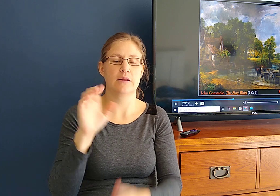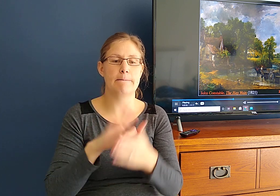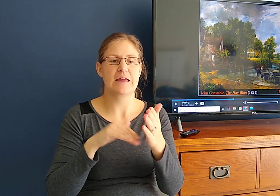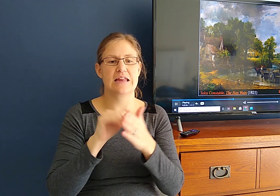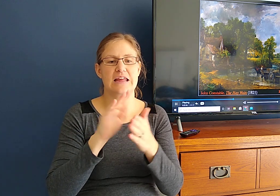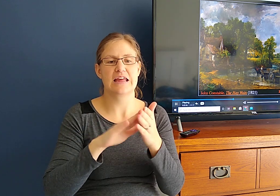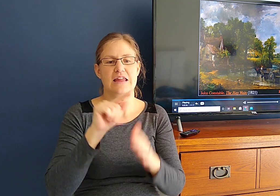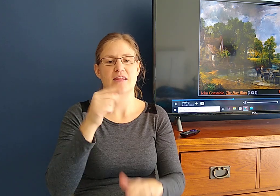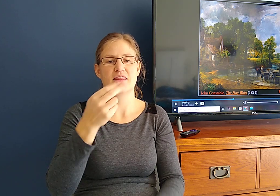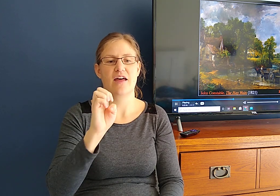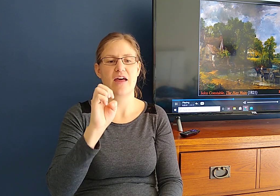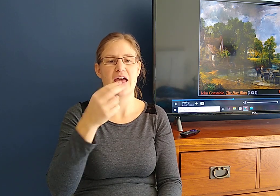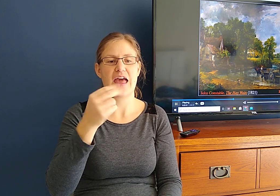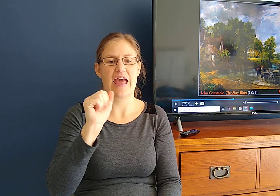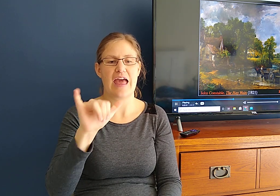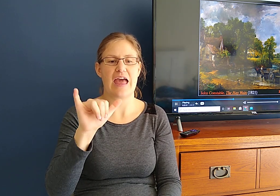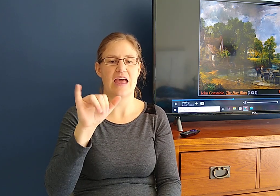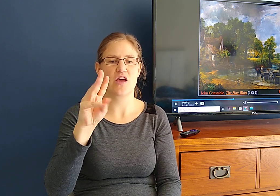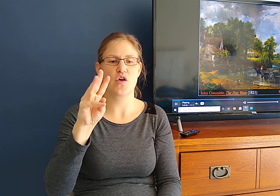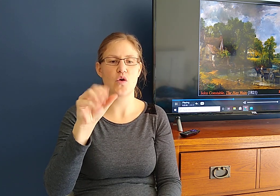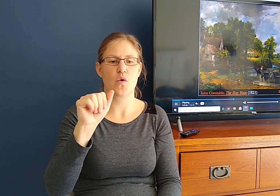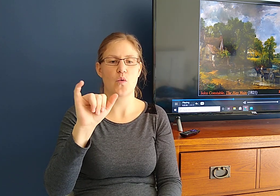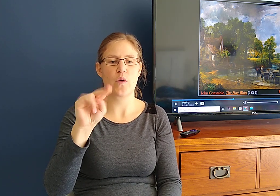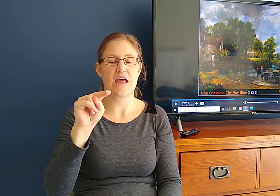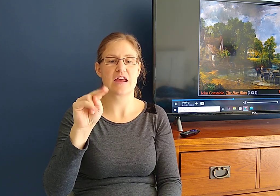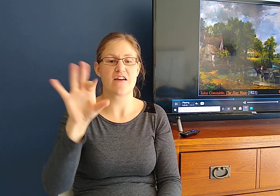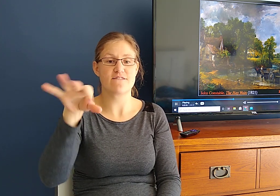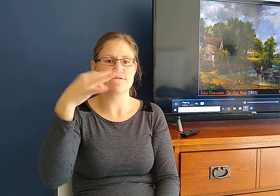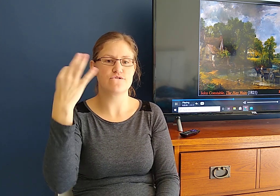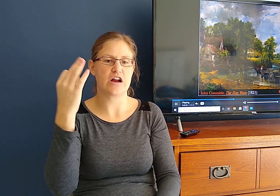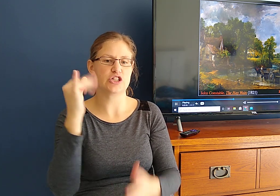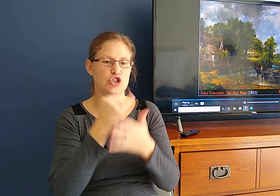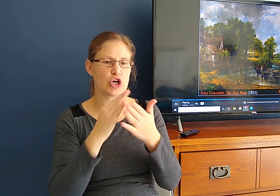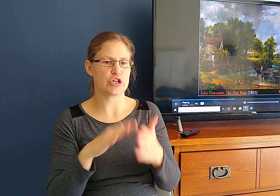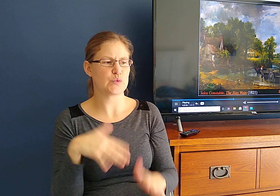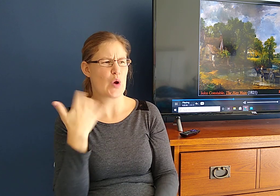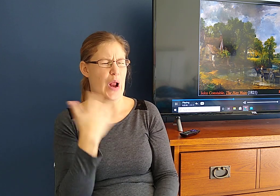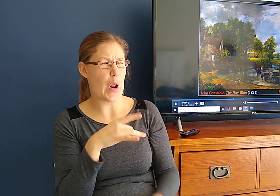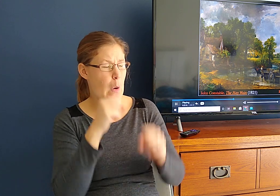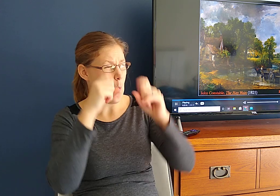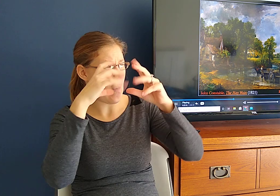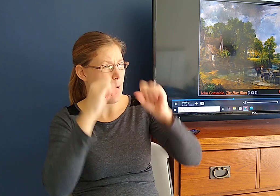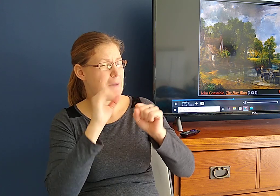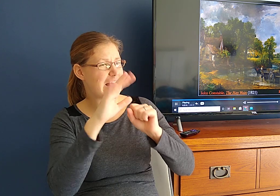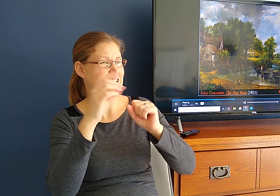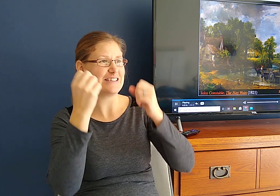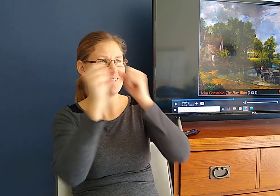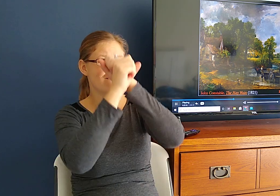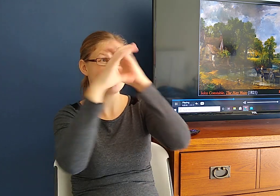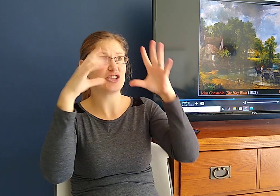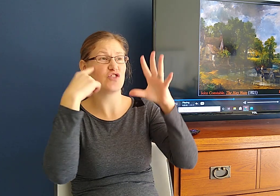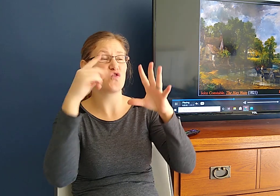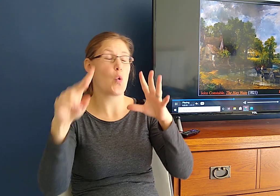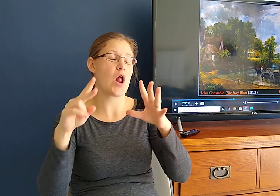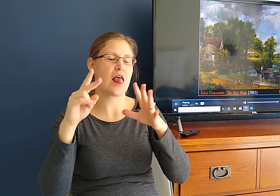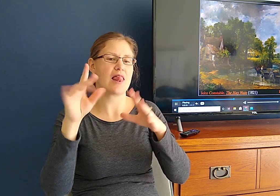in Paris, French artists were amazed by his vision of landscape. Constable broke away from